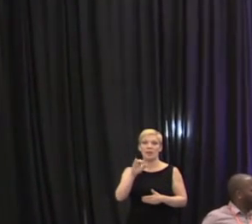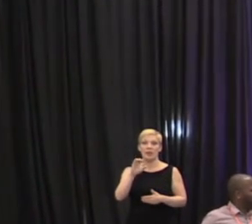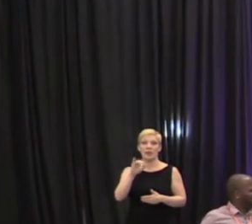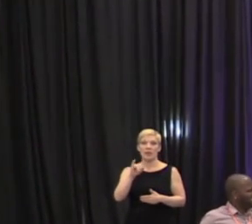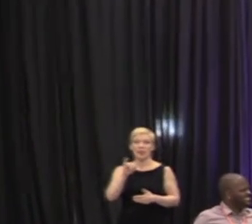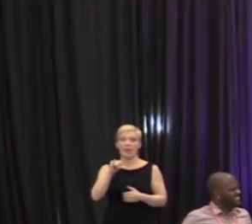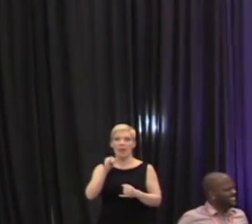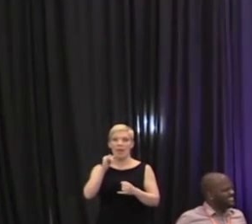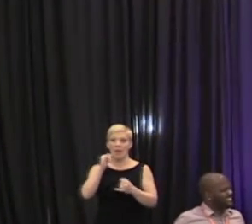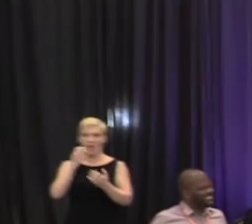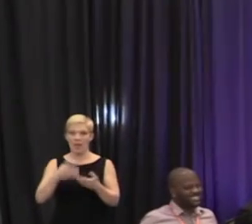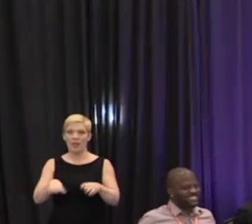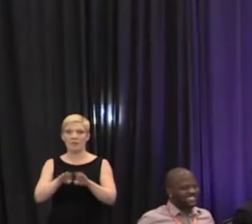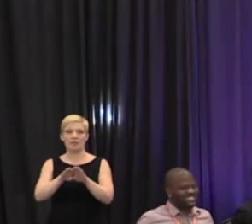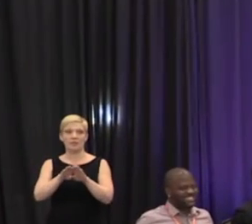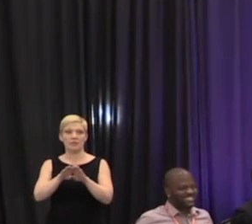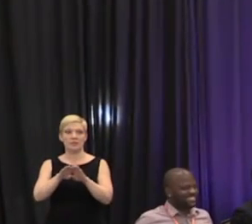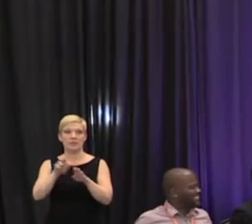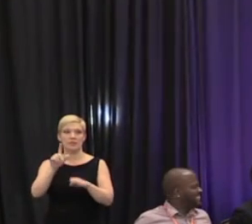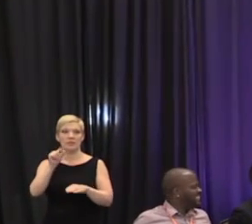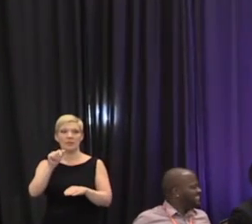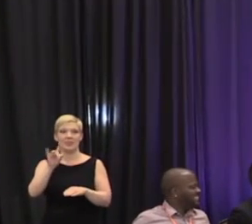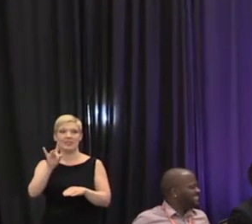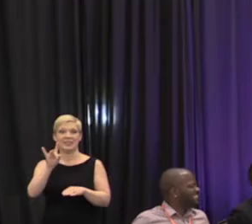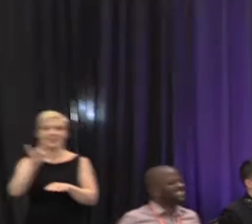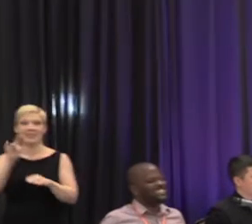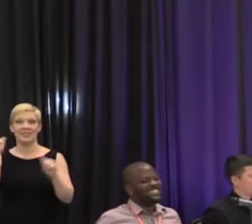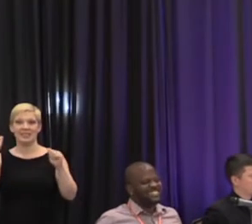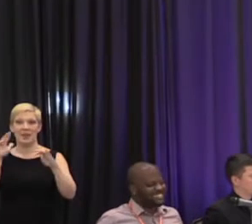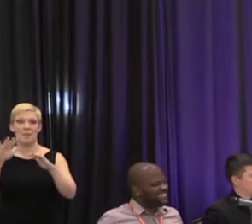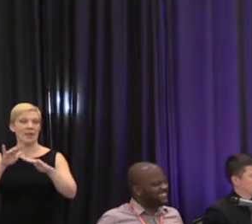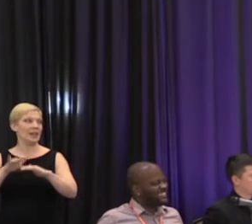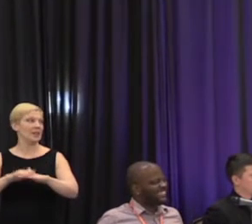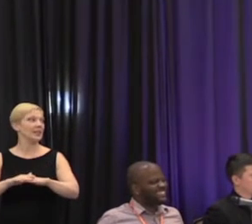summit, oh my gosh, look the at gracious